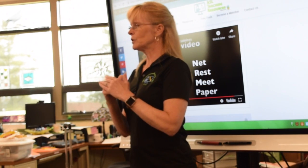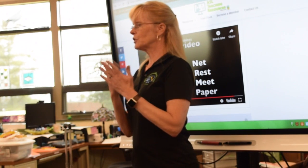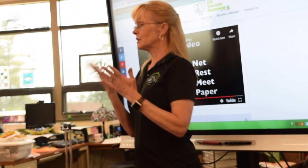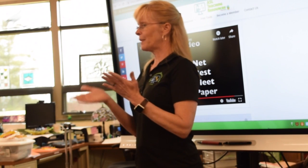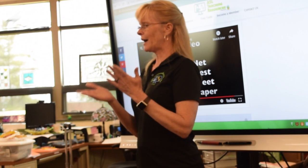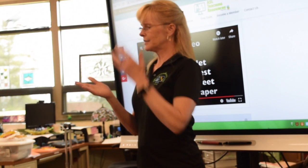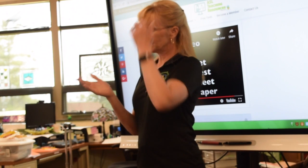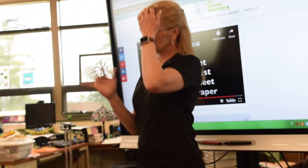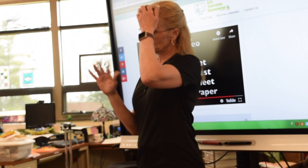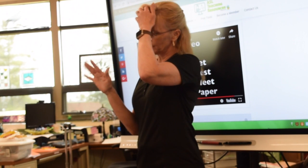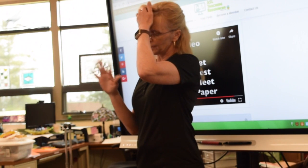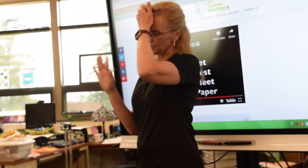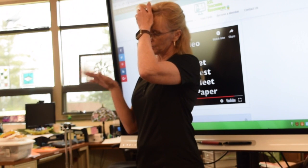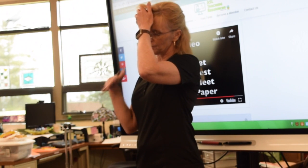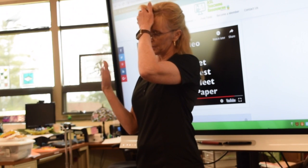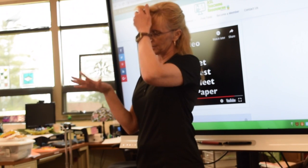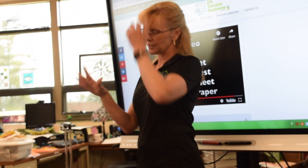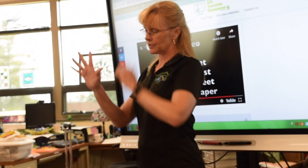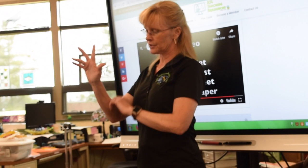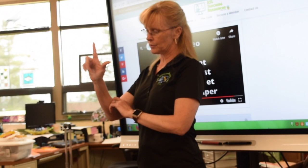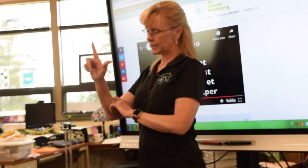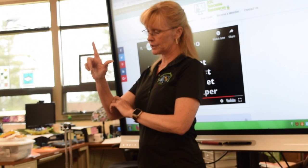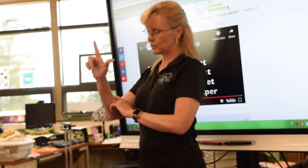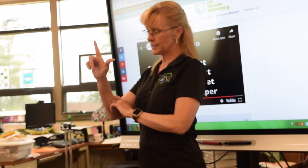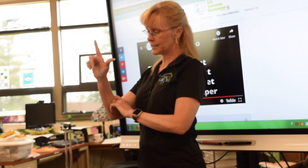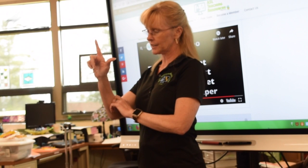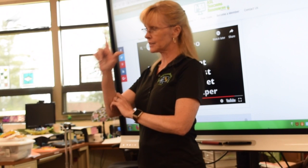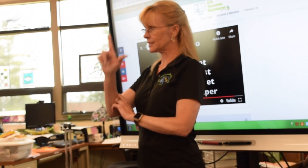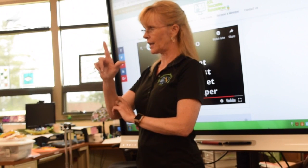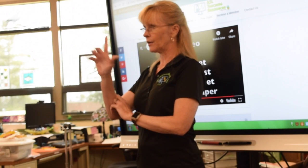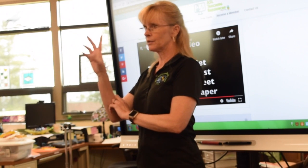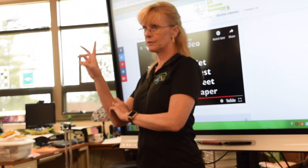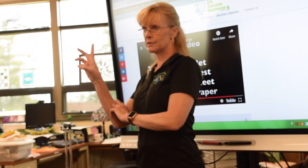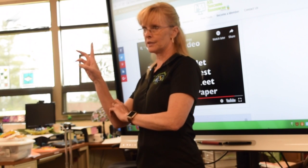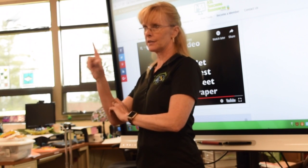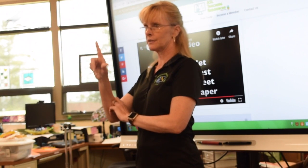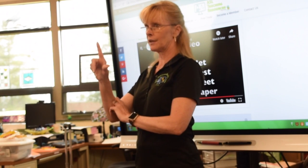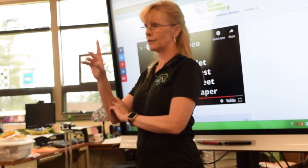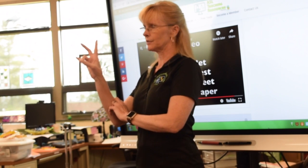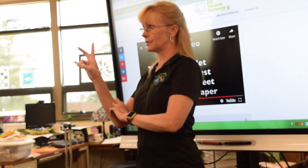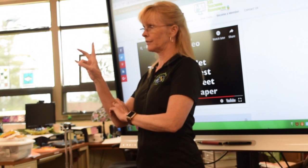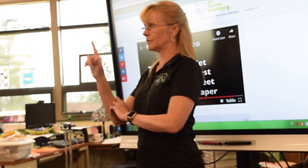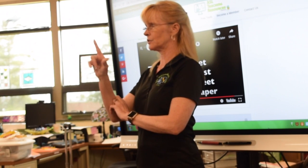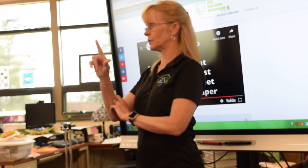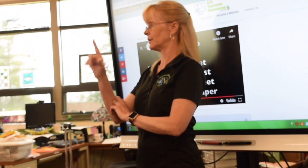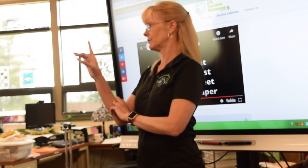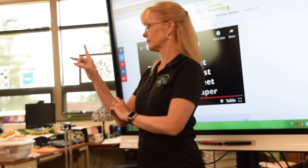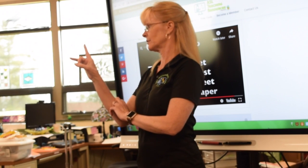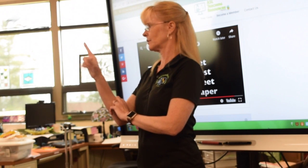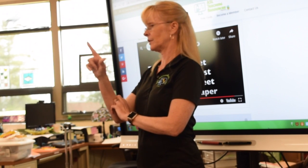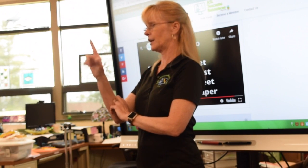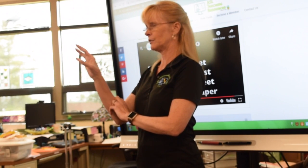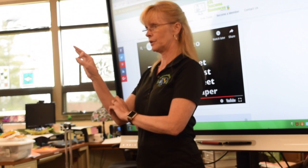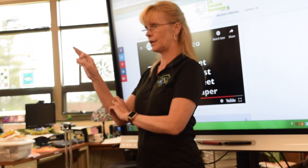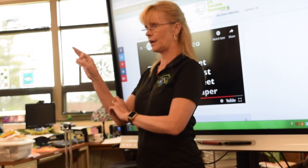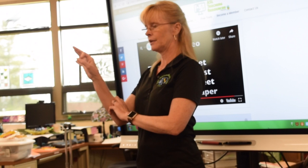get past the 20s, much easier. So we did 26, it's L6, L7 is 20. Okay,